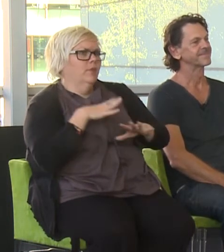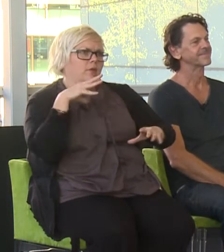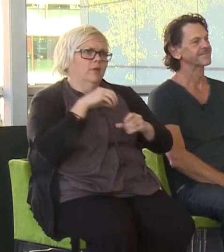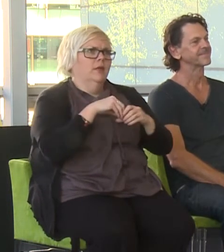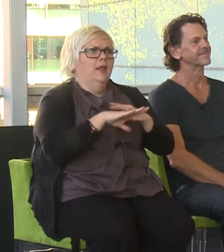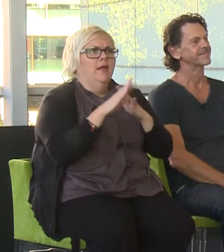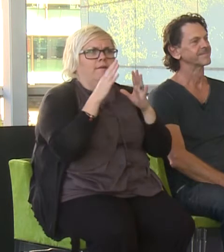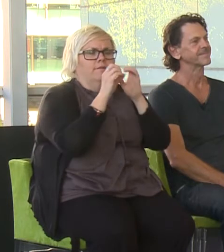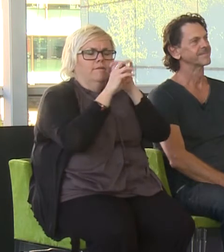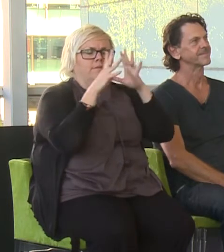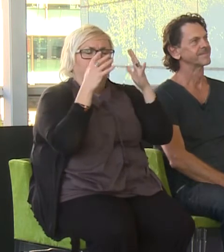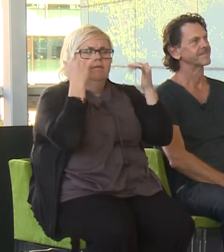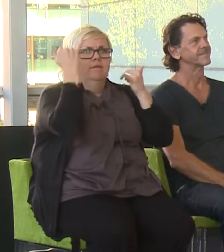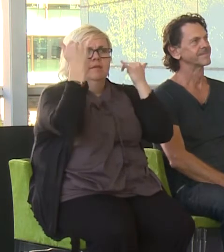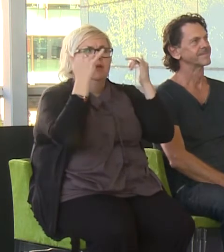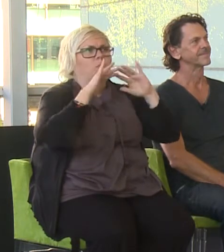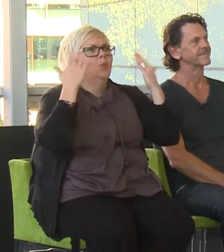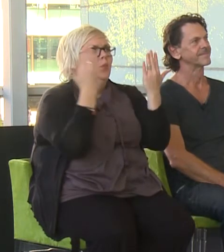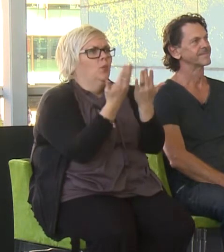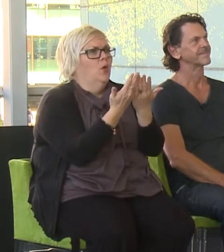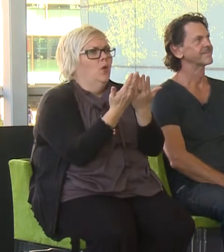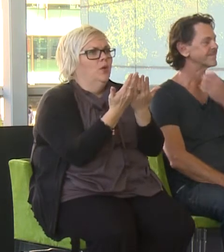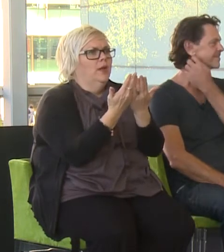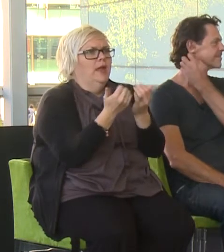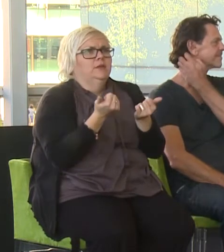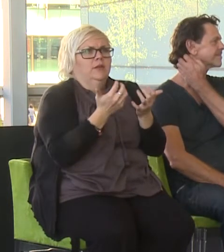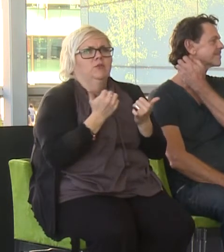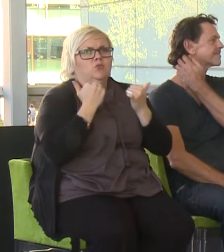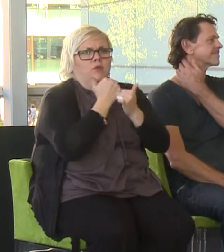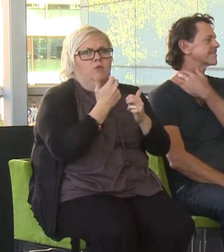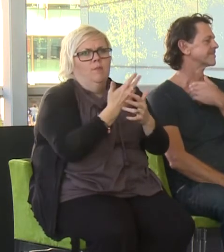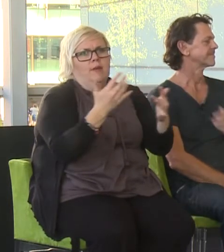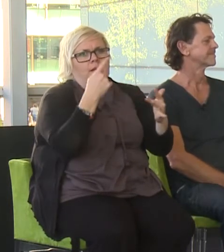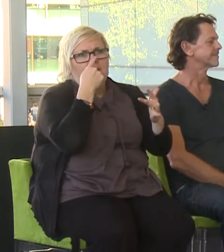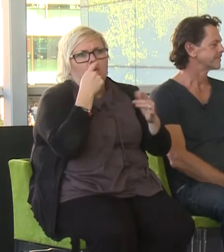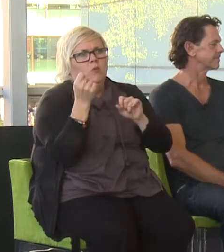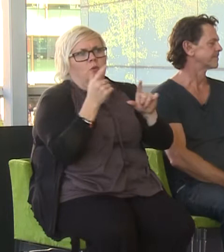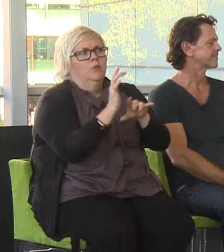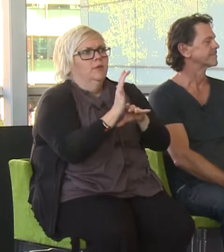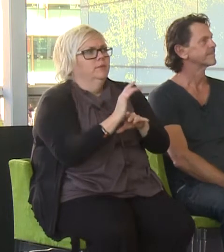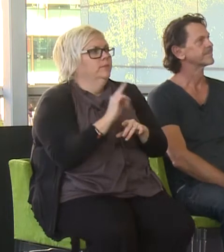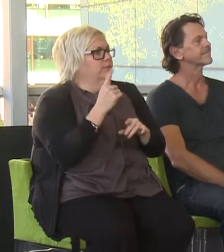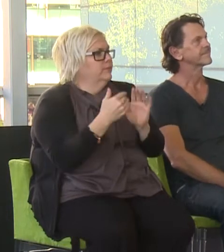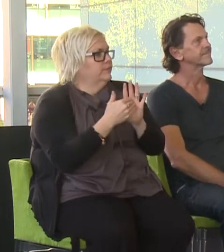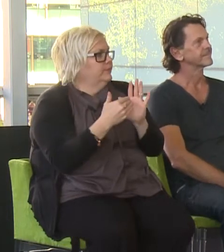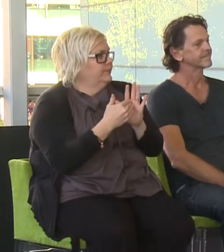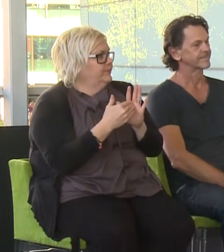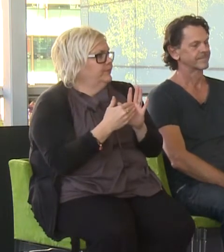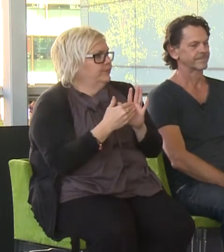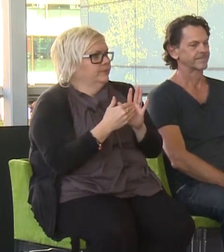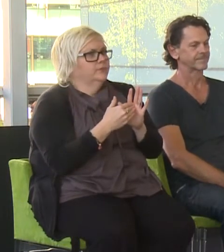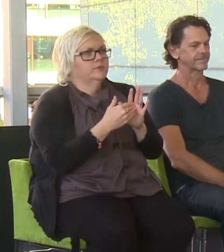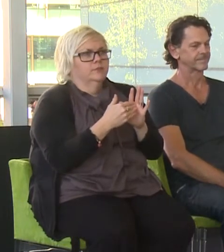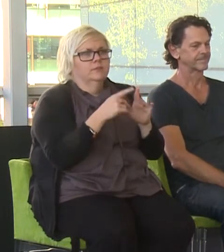of a fantasy world which brings joy to millions of cinema goers the world over. Well, today I'd like to bring you back to